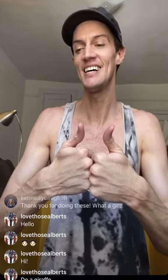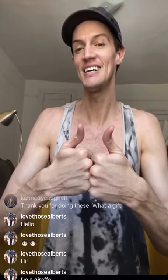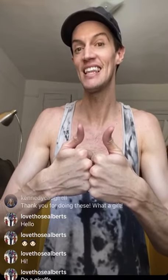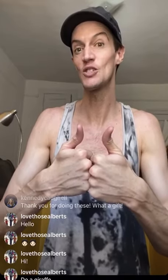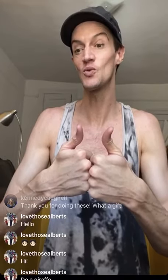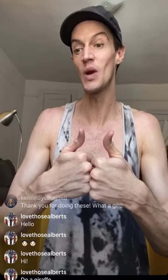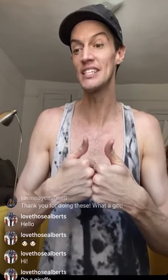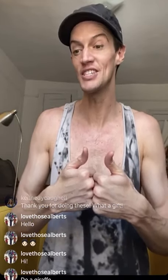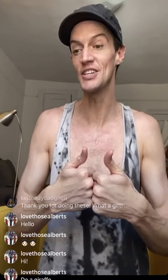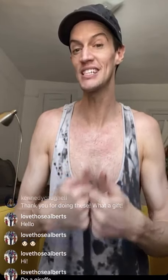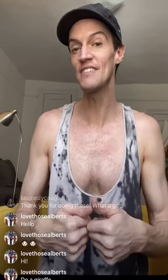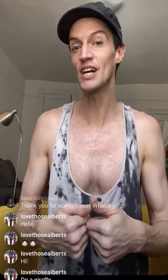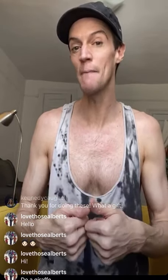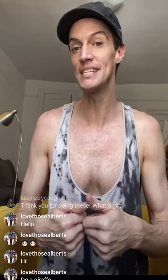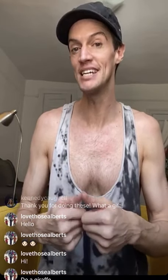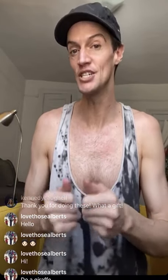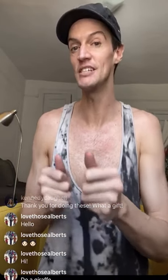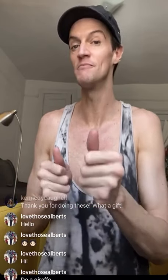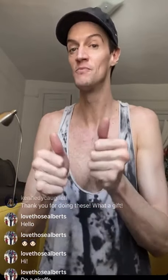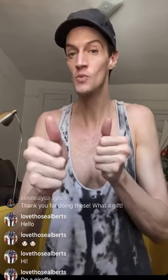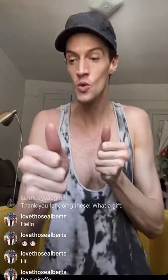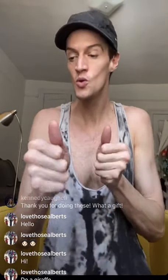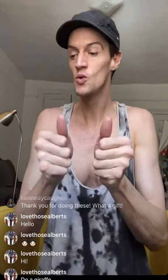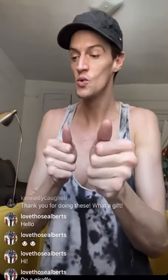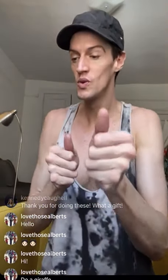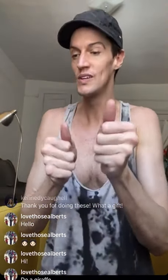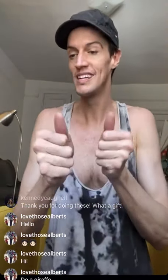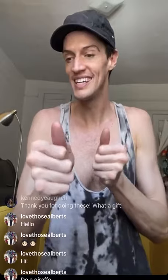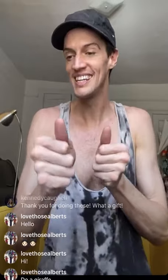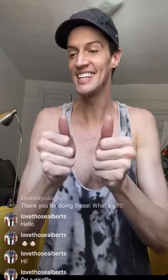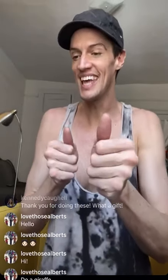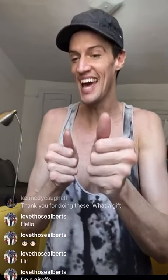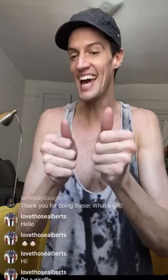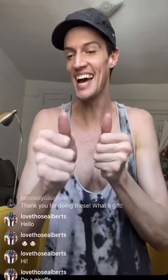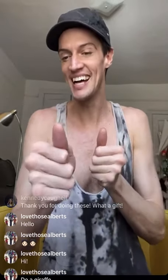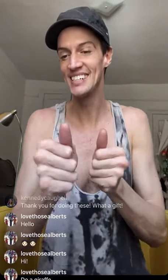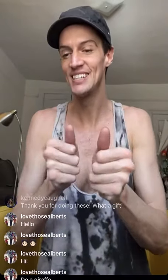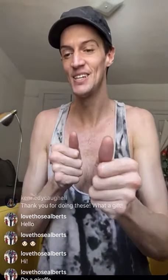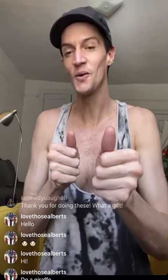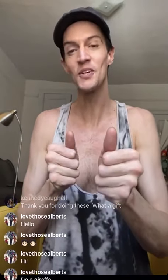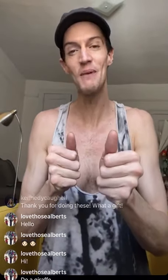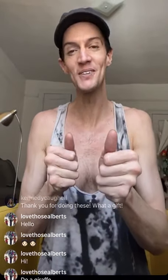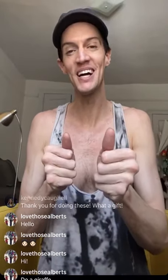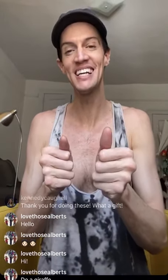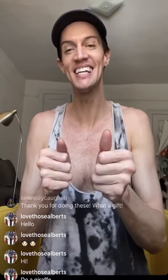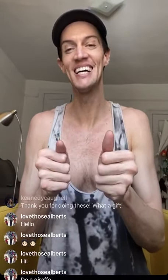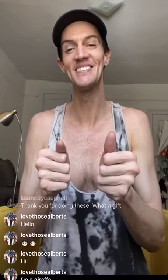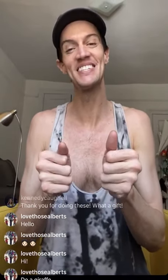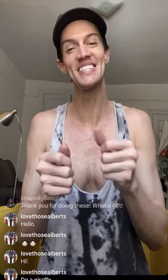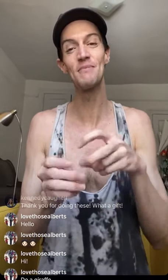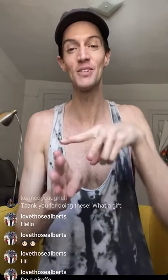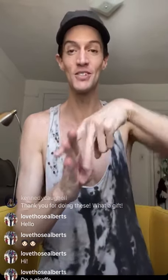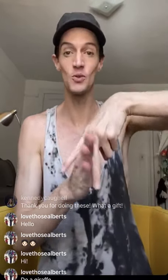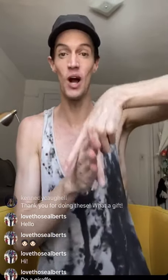Let's race each other. Let's have a competition. Yeah. Horseback riding, this is similar to ride.